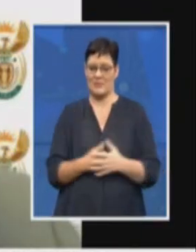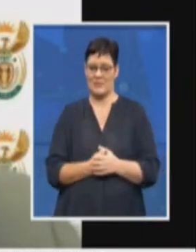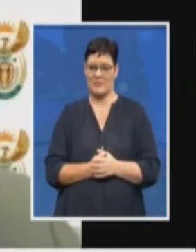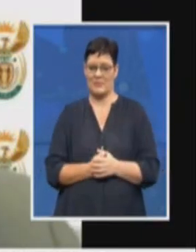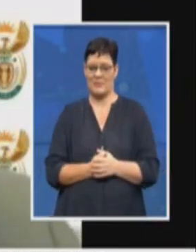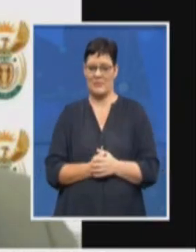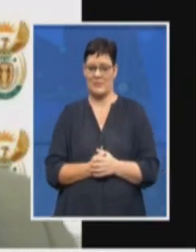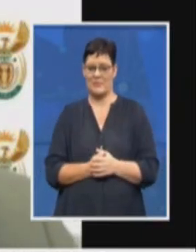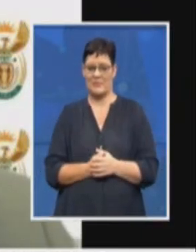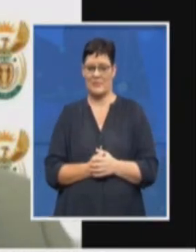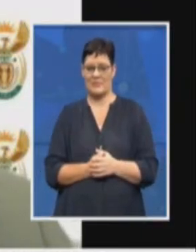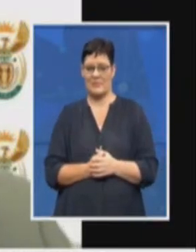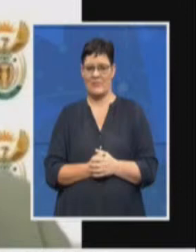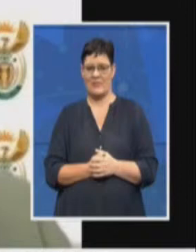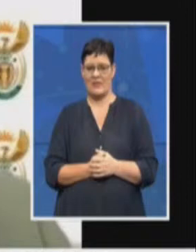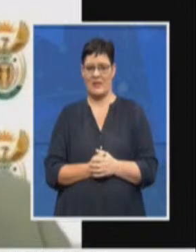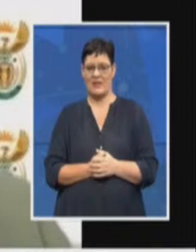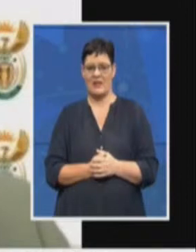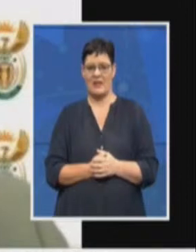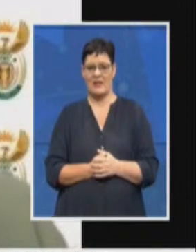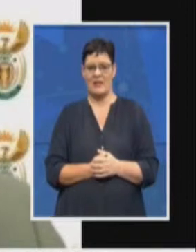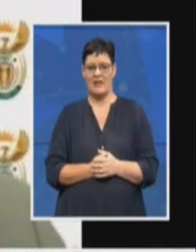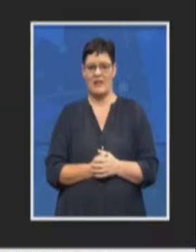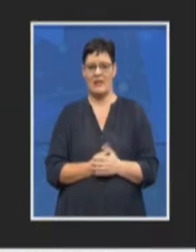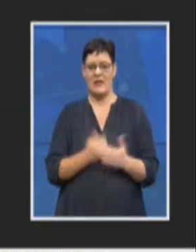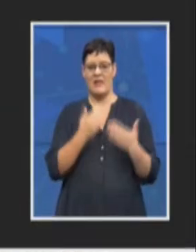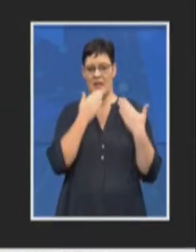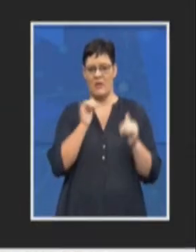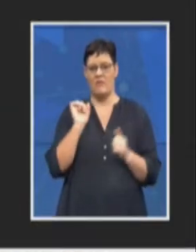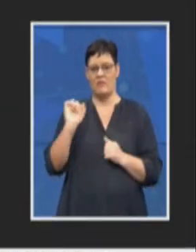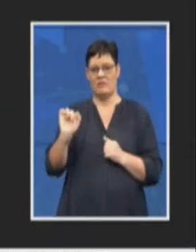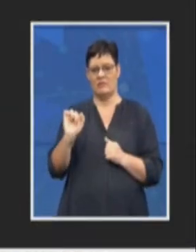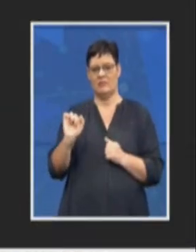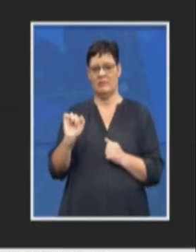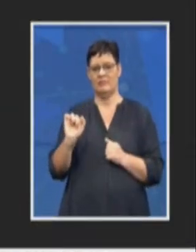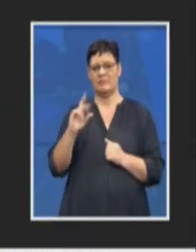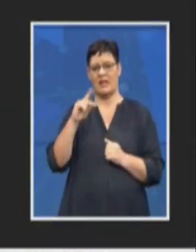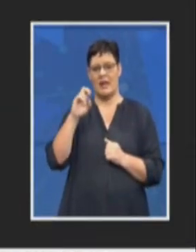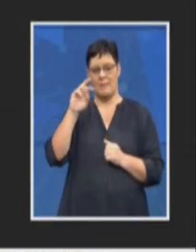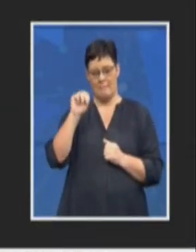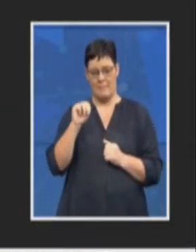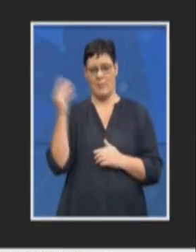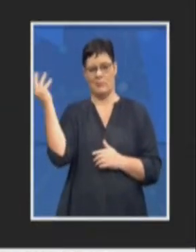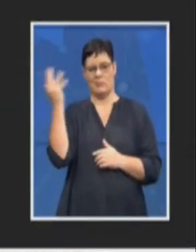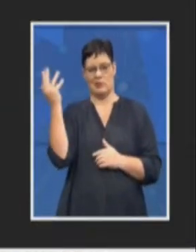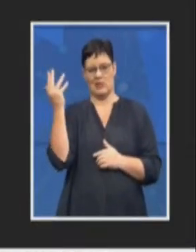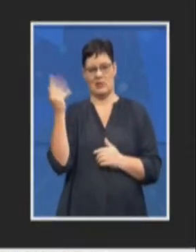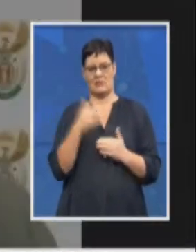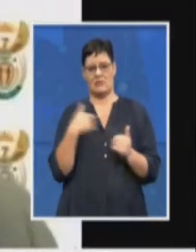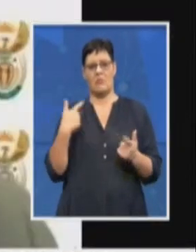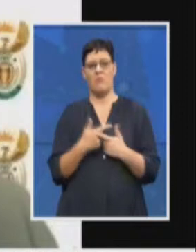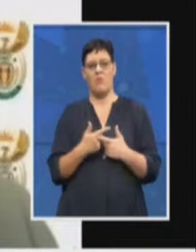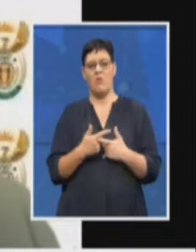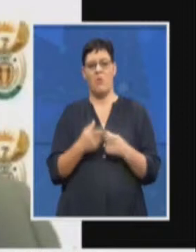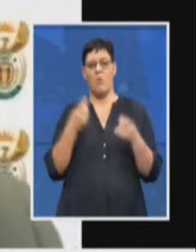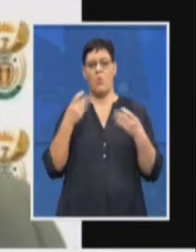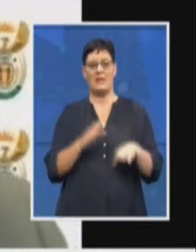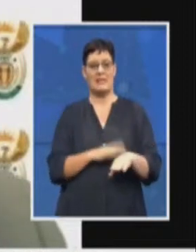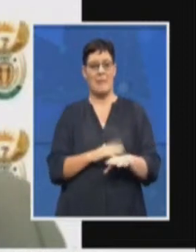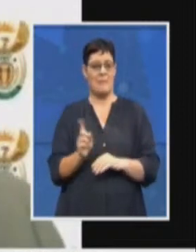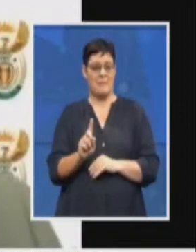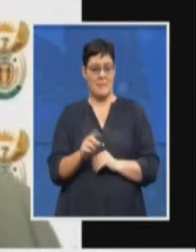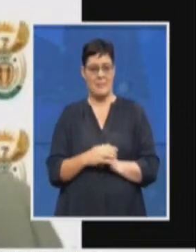Dr. Karim for that comprehensive presentation. Without wasting any time, I'm going to call up, we're going to get a presentation